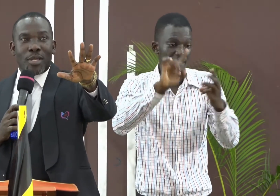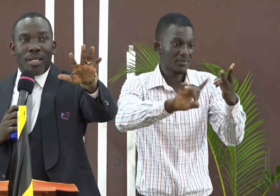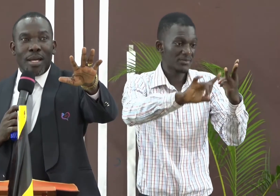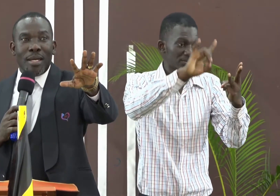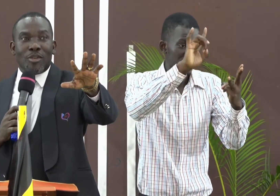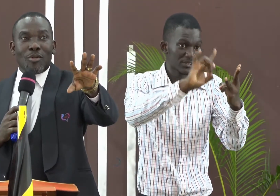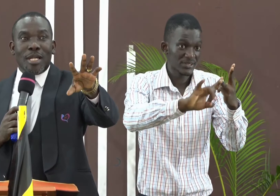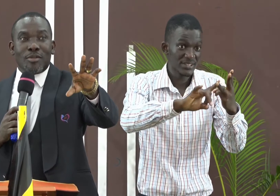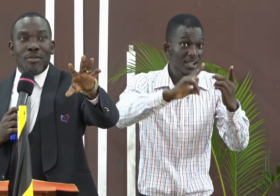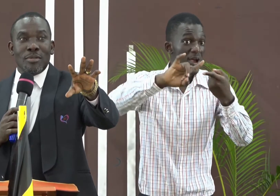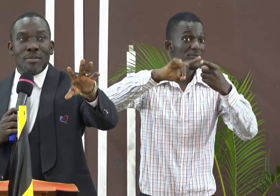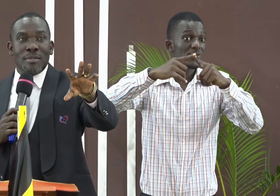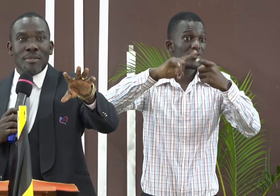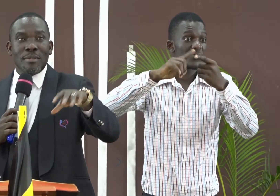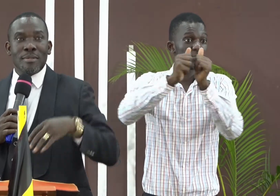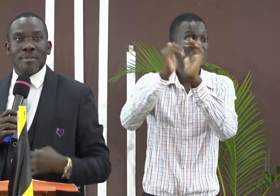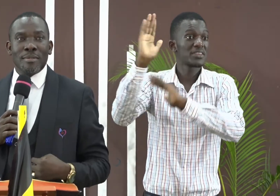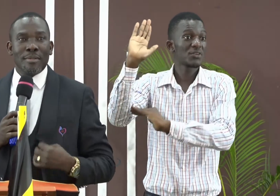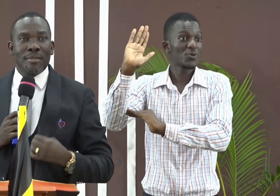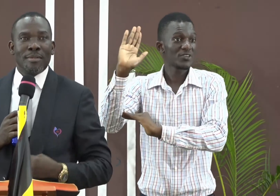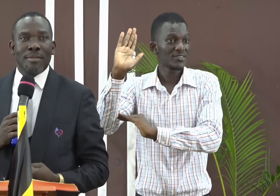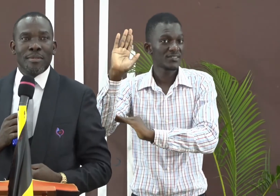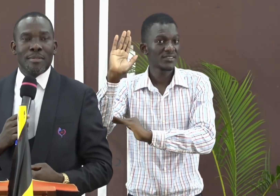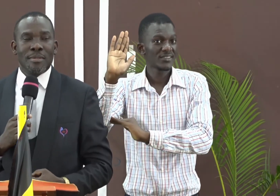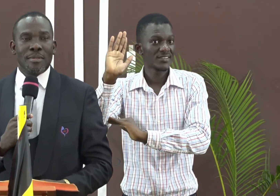Namuwa omukisa. Ekyokusatu.